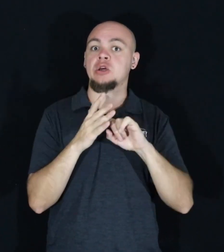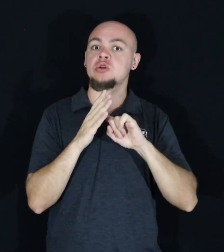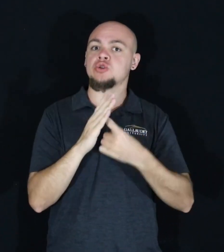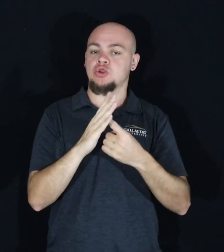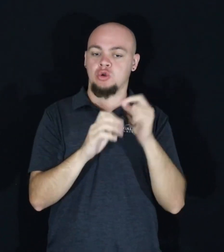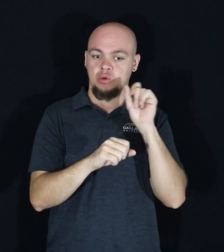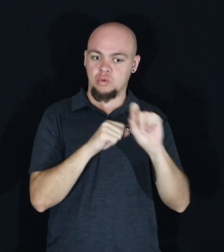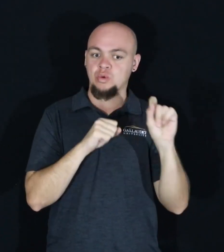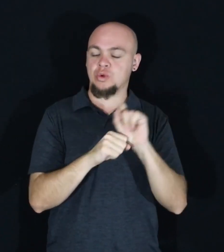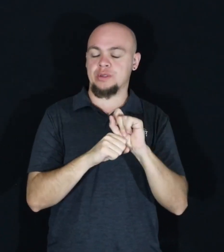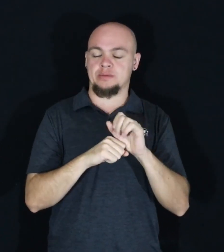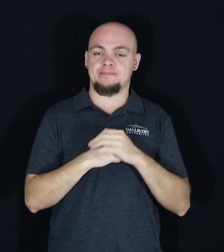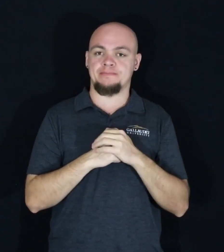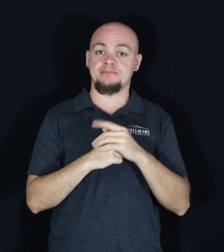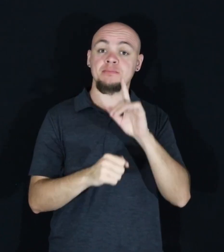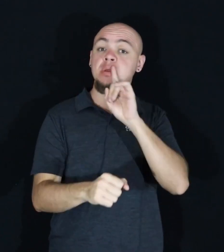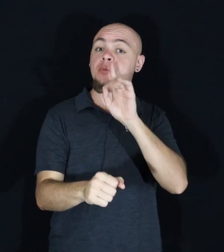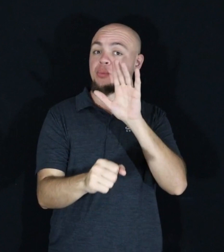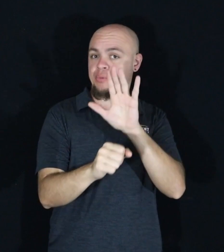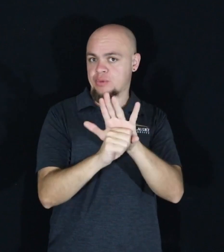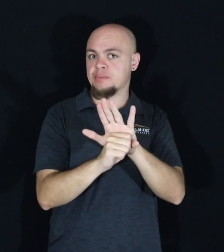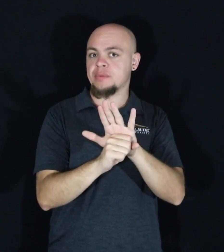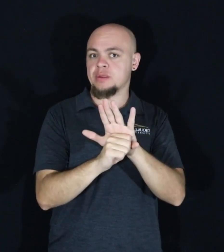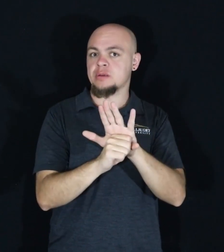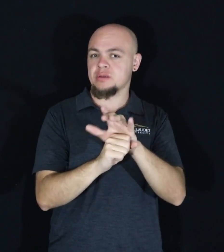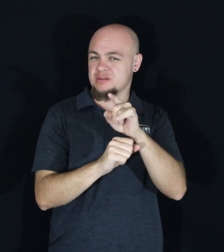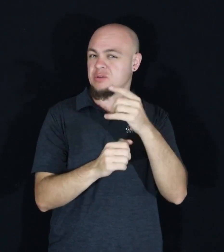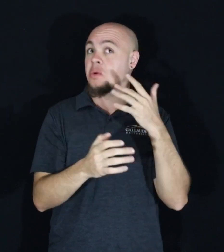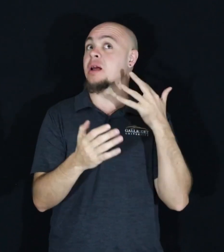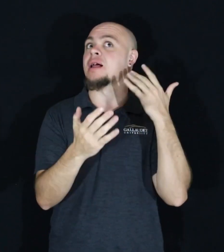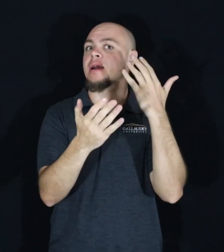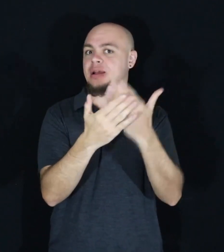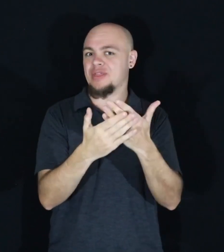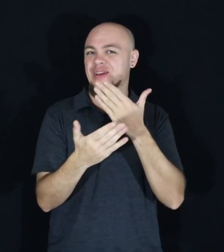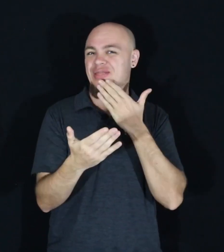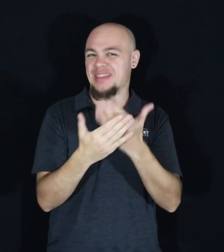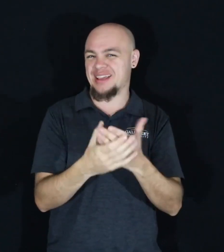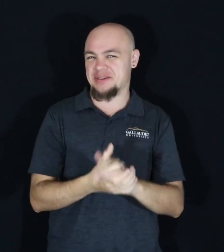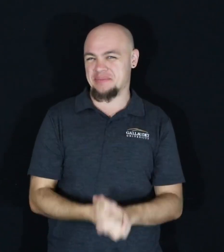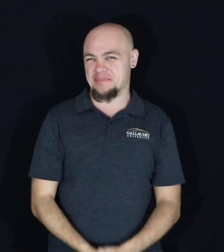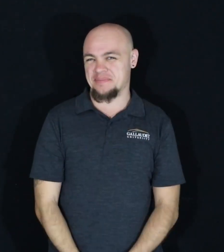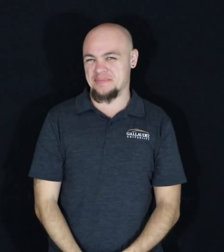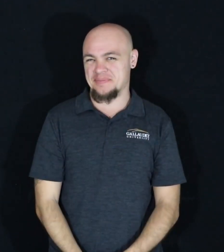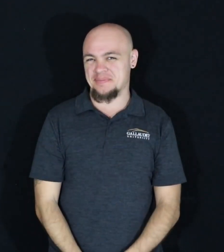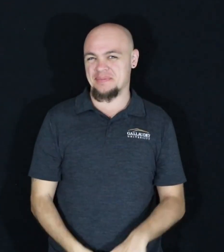working on it. I promise you'll get there. Thank you.